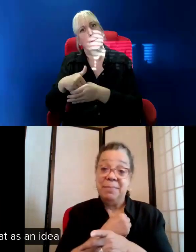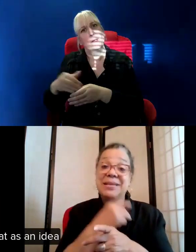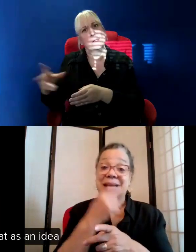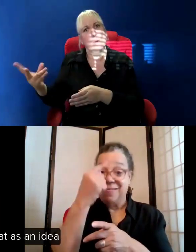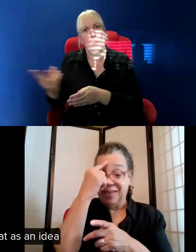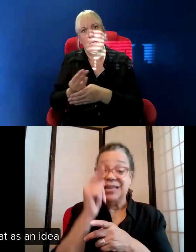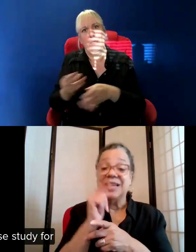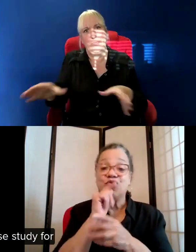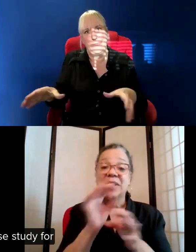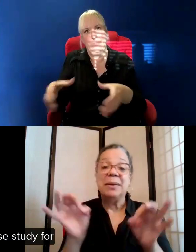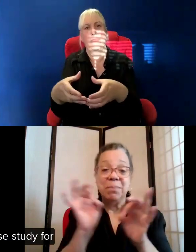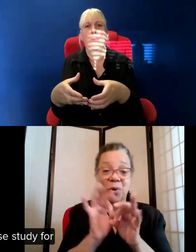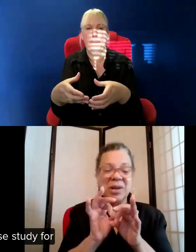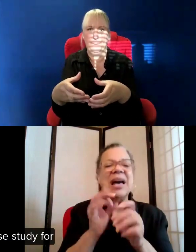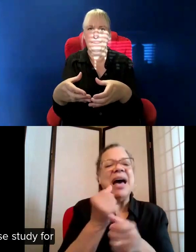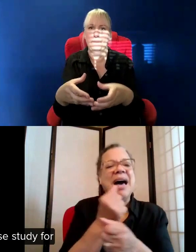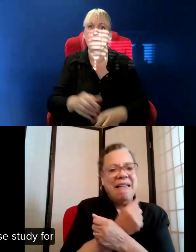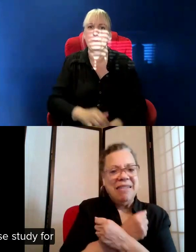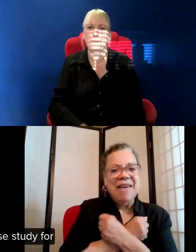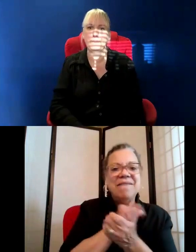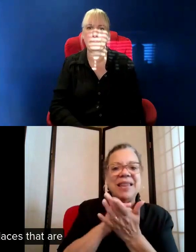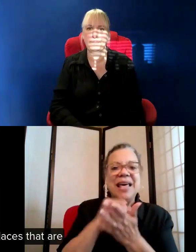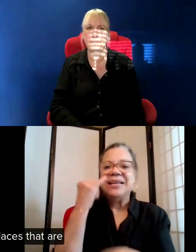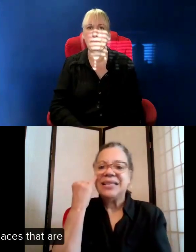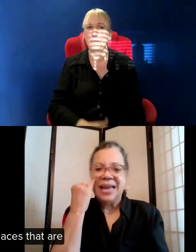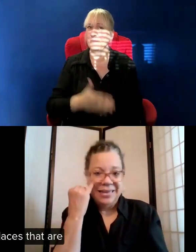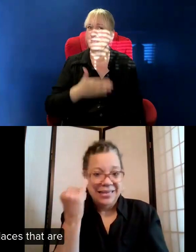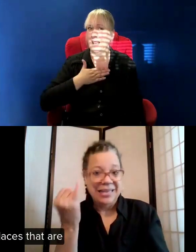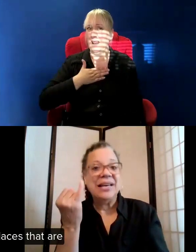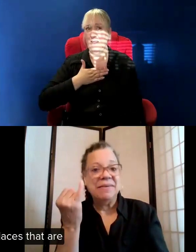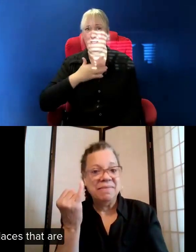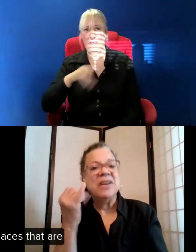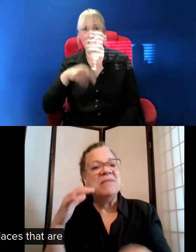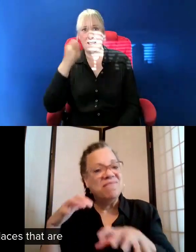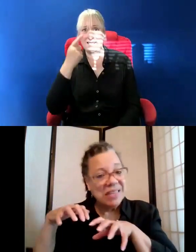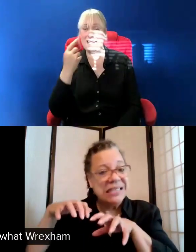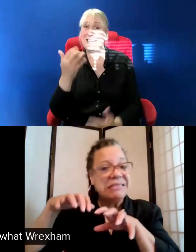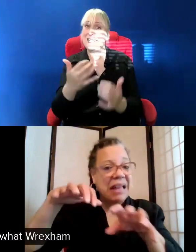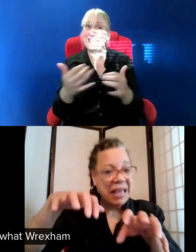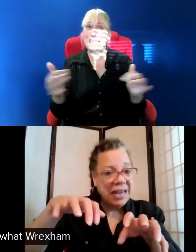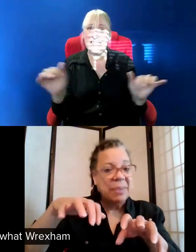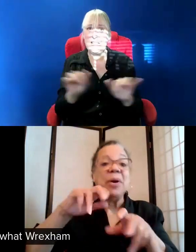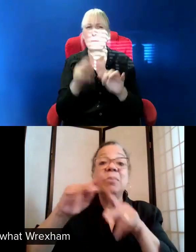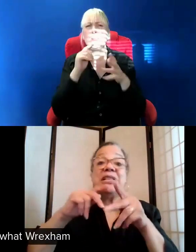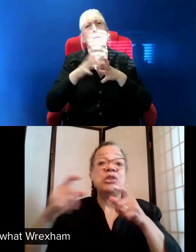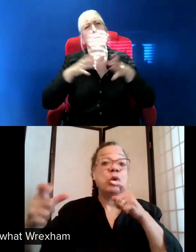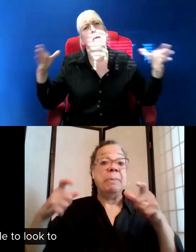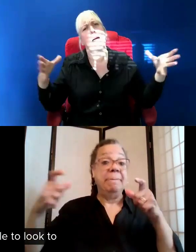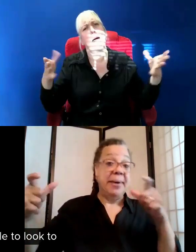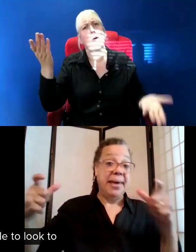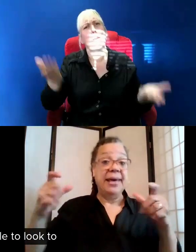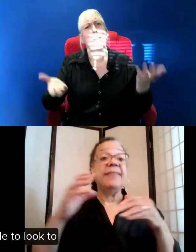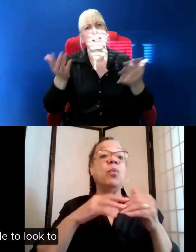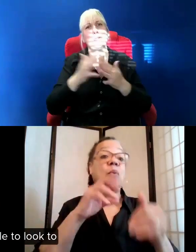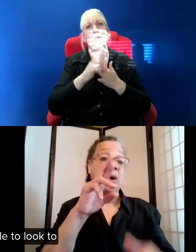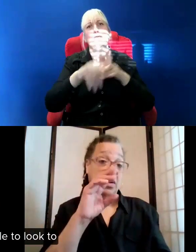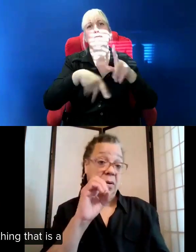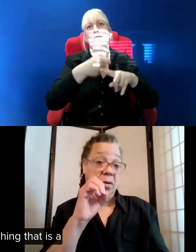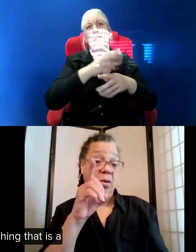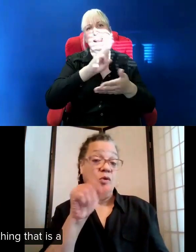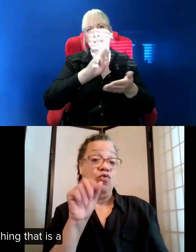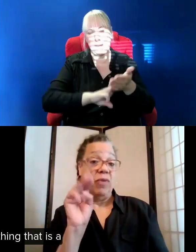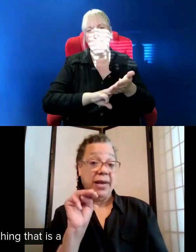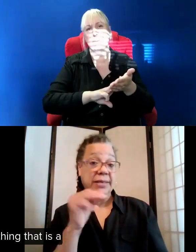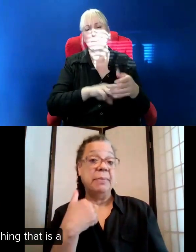I love that as an idea and as a case study for stadiums or places that are far bigger than what Wrexham has, to be able to look to